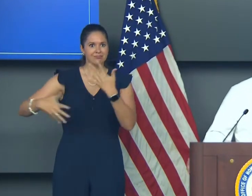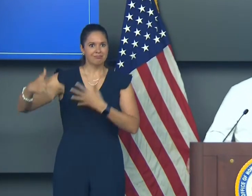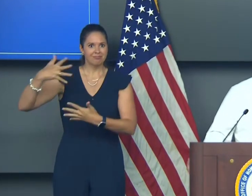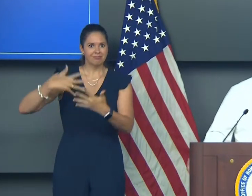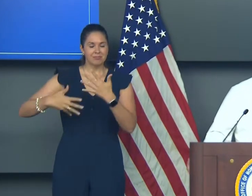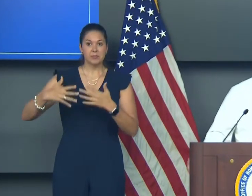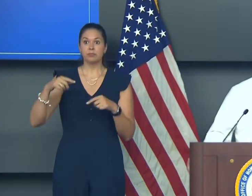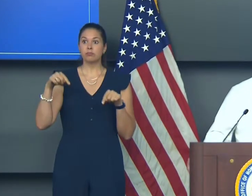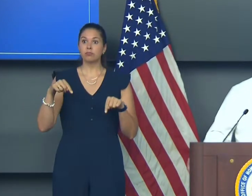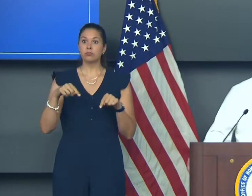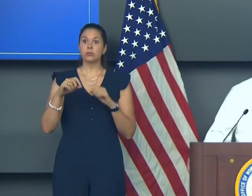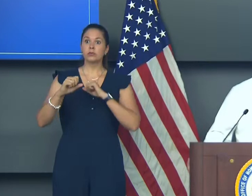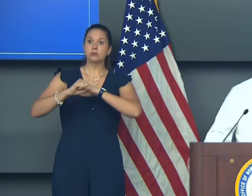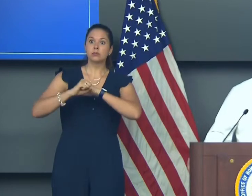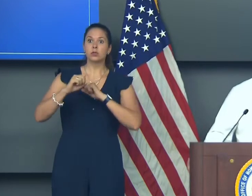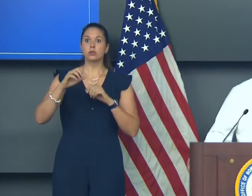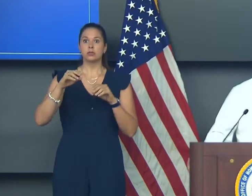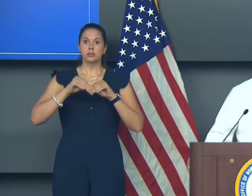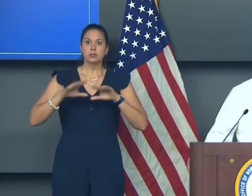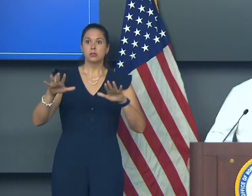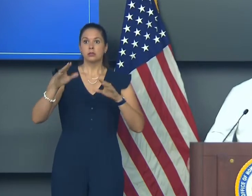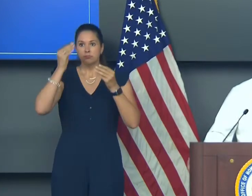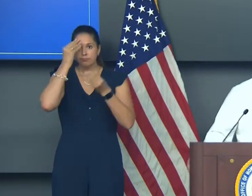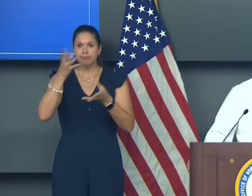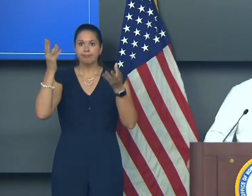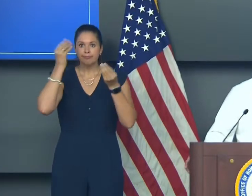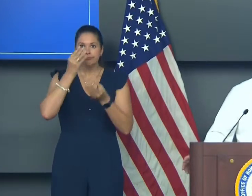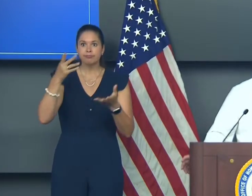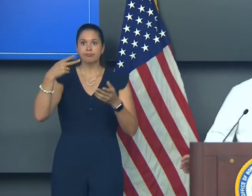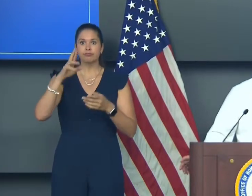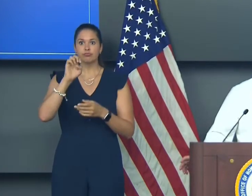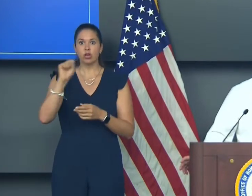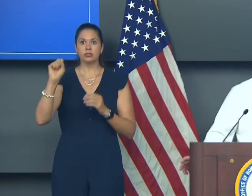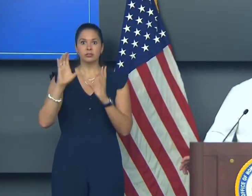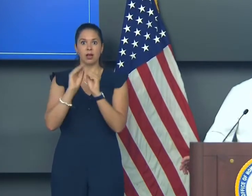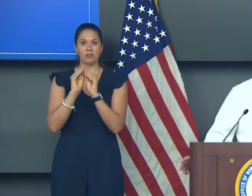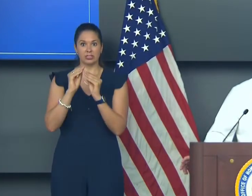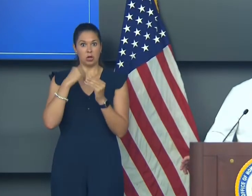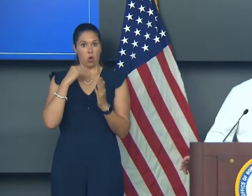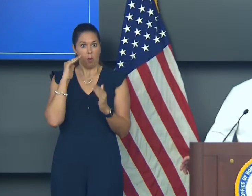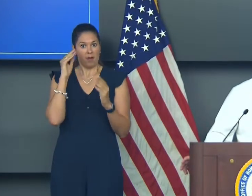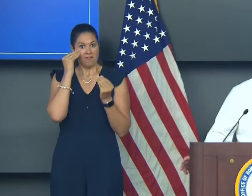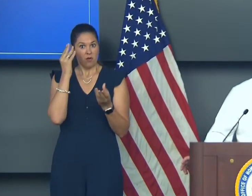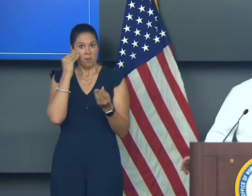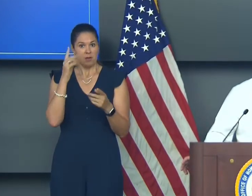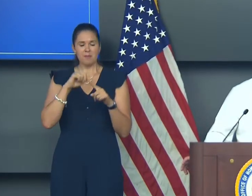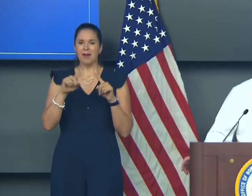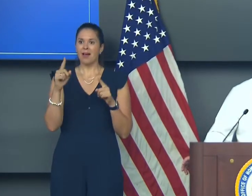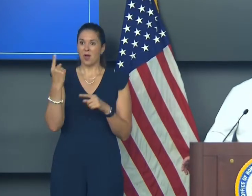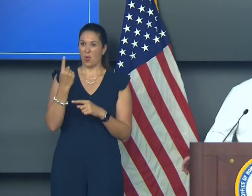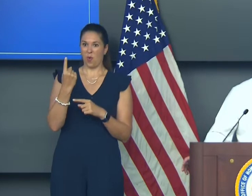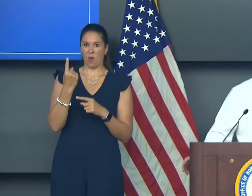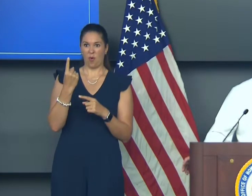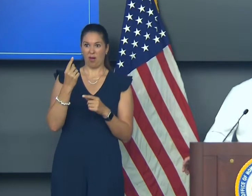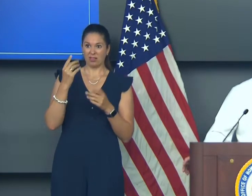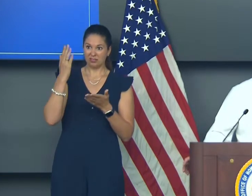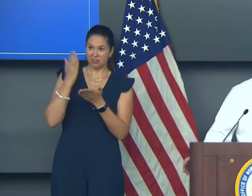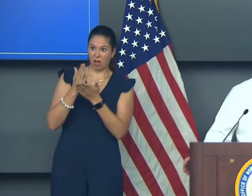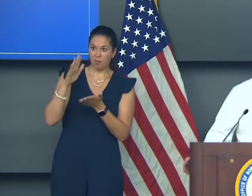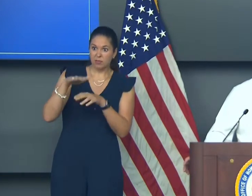These press conferences, while I hope are informative, obviously they alone aren't going to slow the spread of